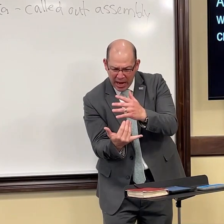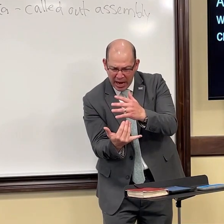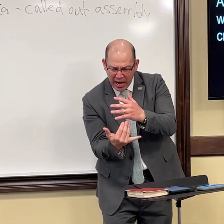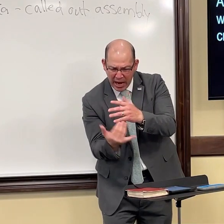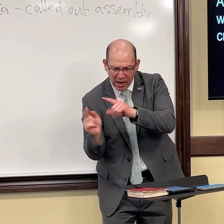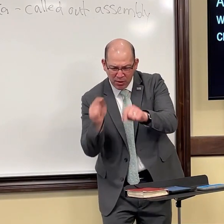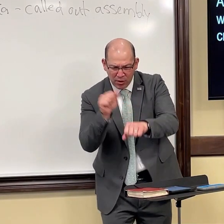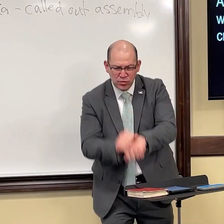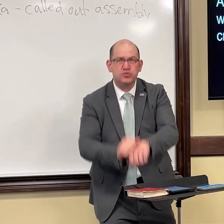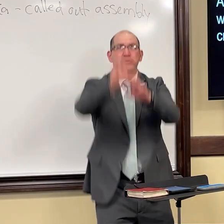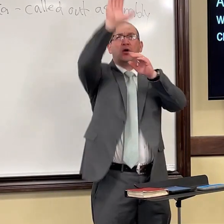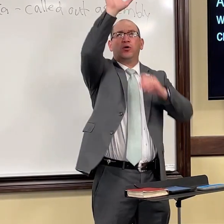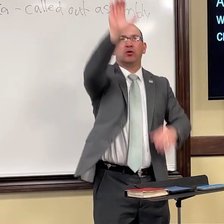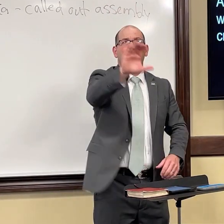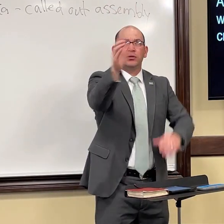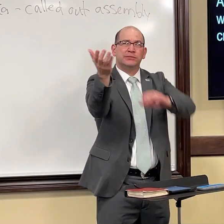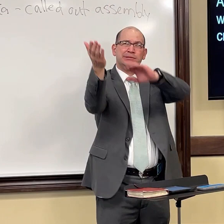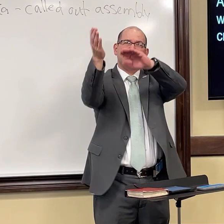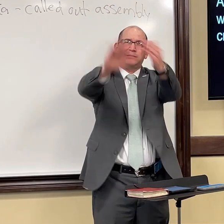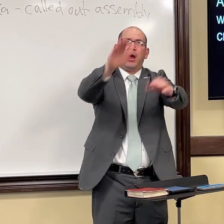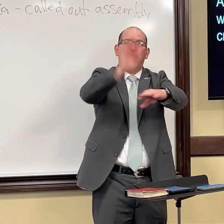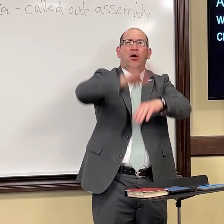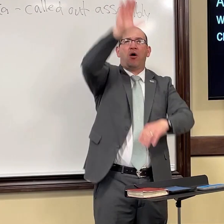suffered and bled and died on the cross.